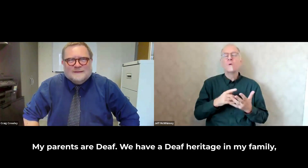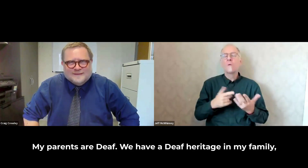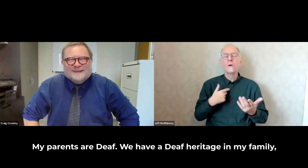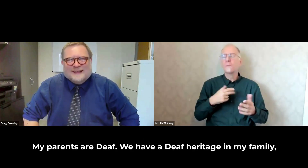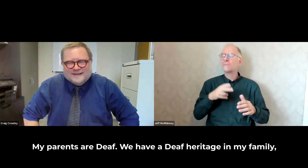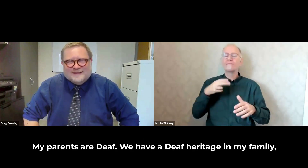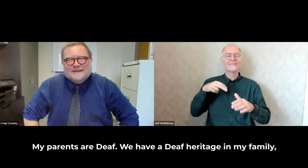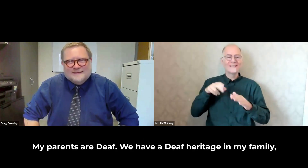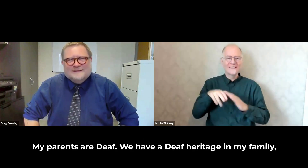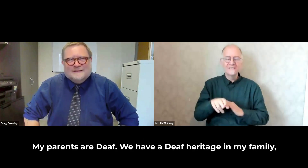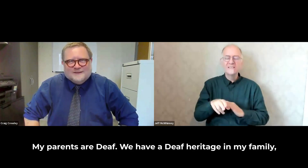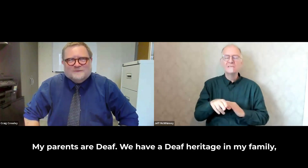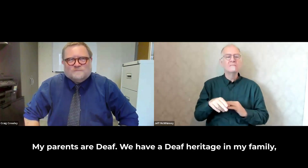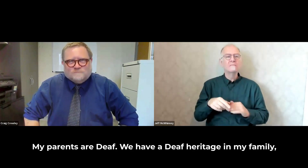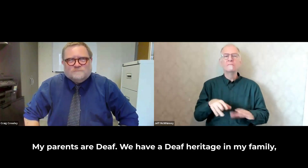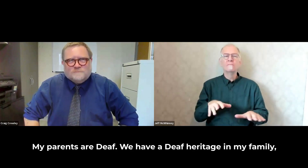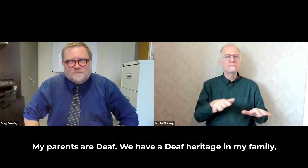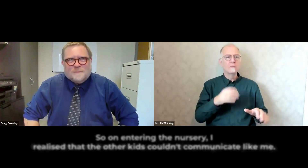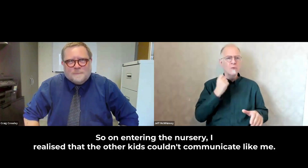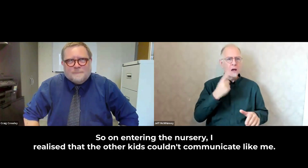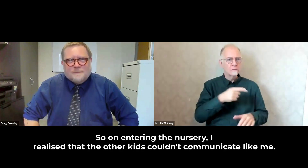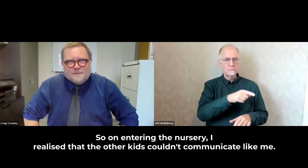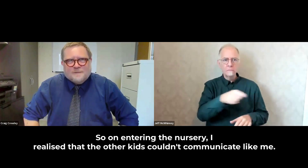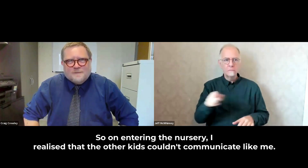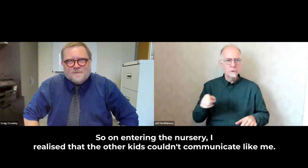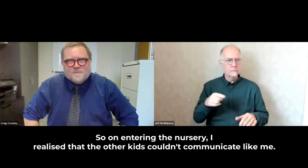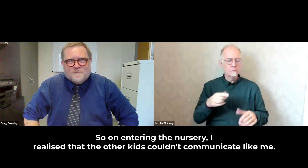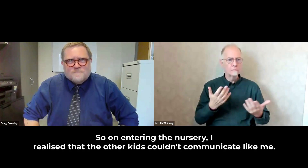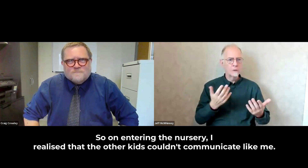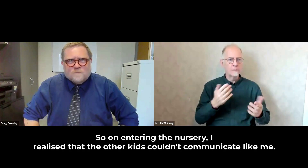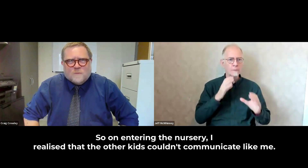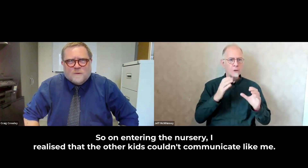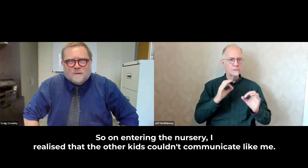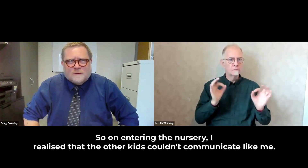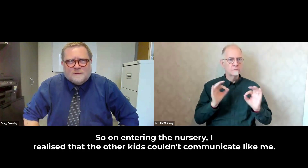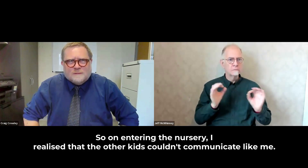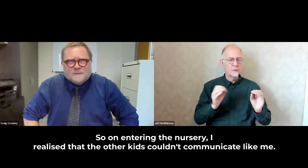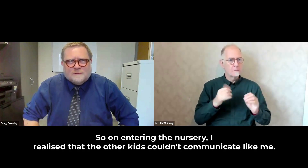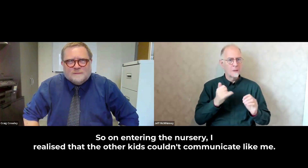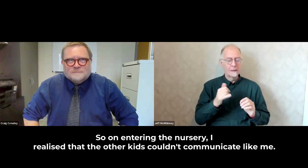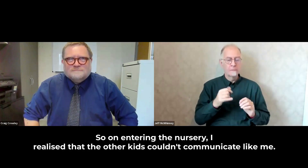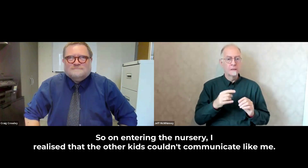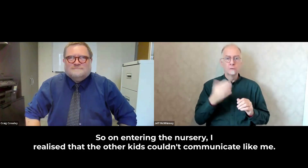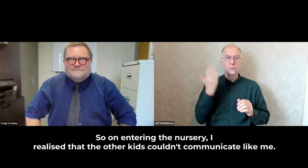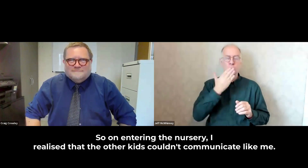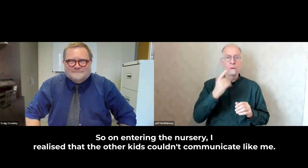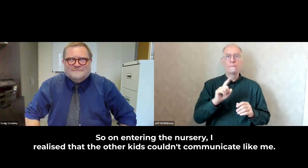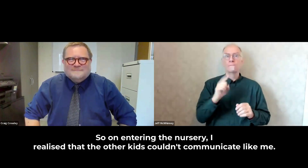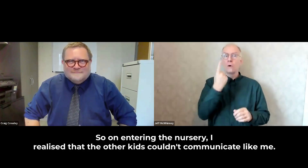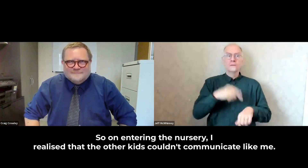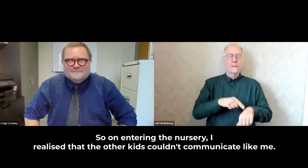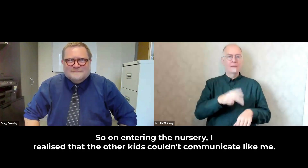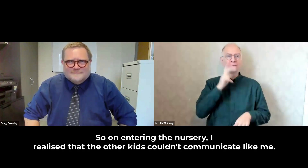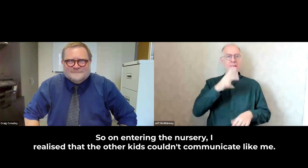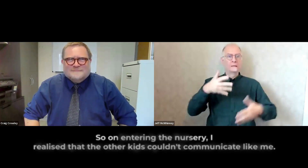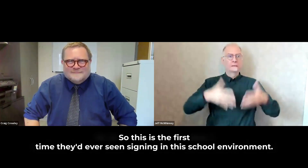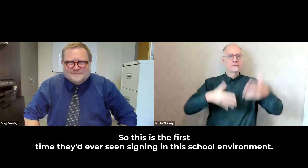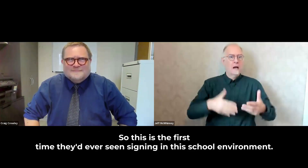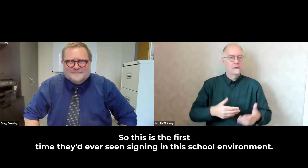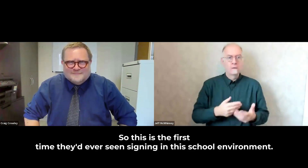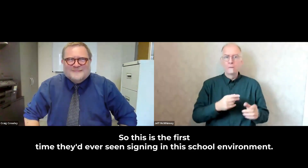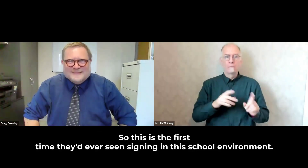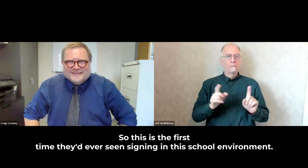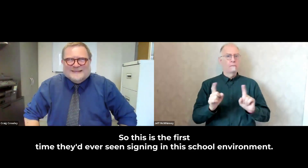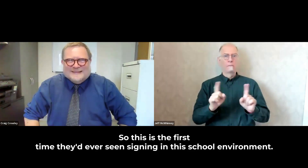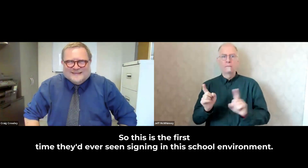parents are deaf. We have a deaf heritage in my family. So on entering the nursery, I realized that the other kids couldn't communicate like me.